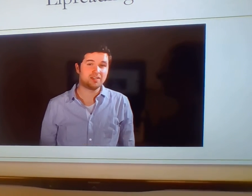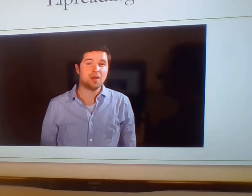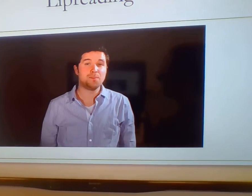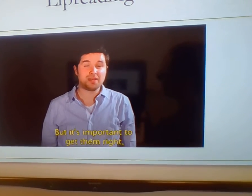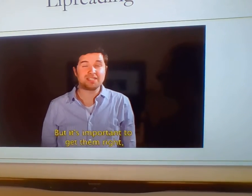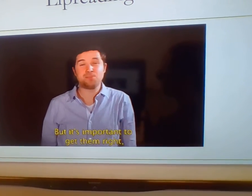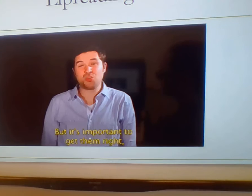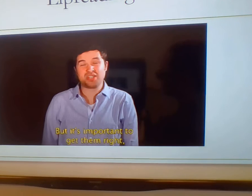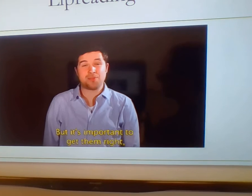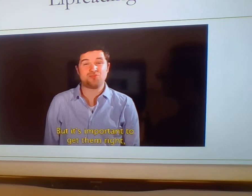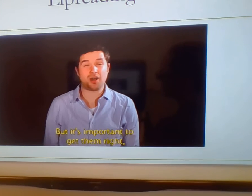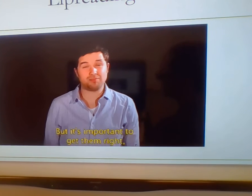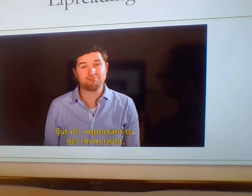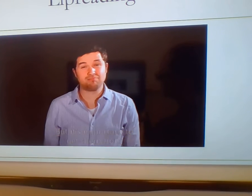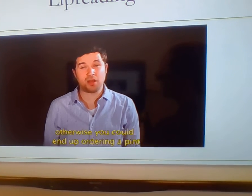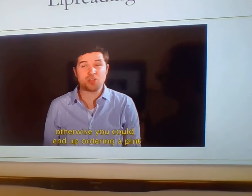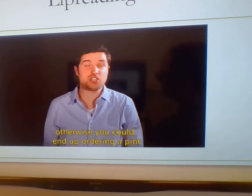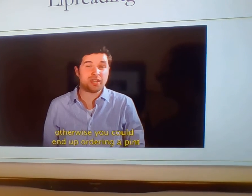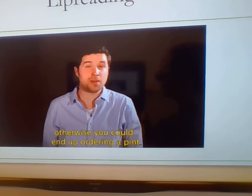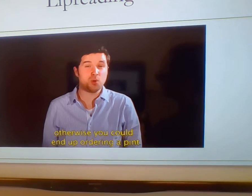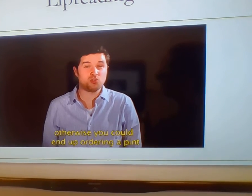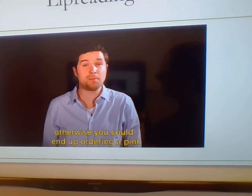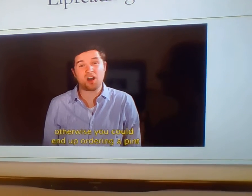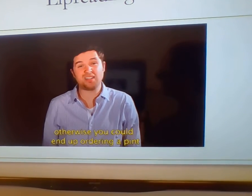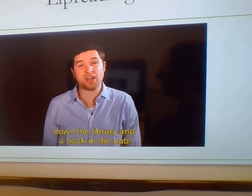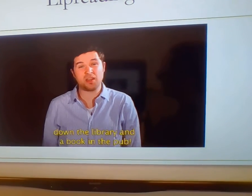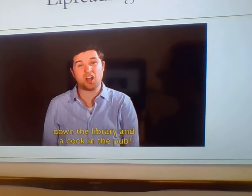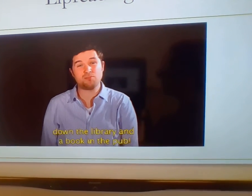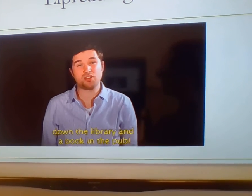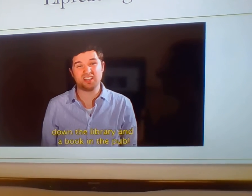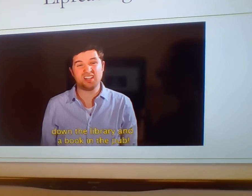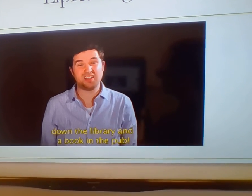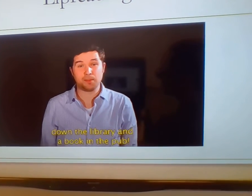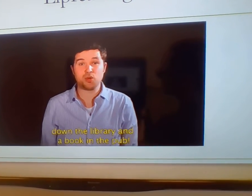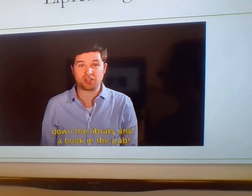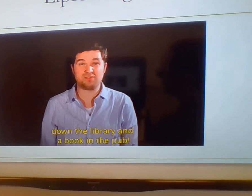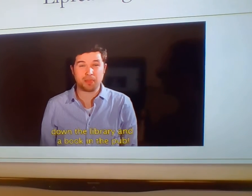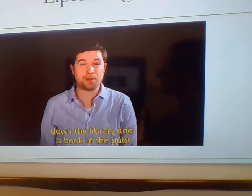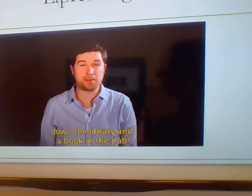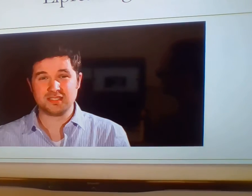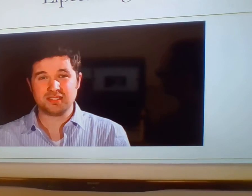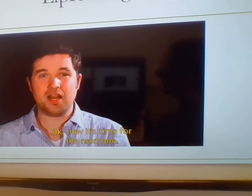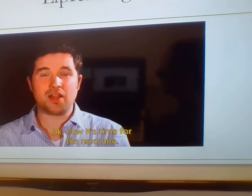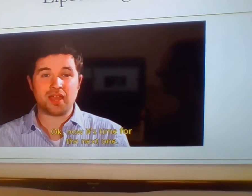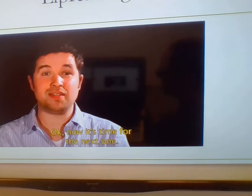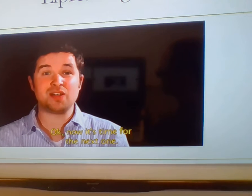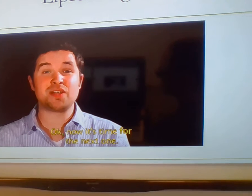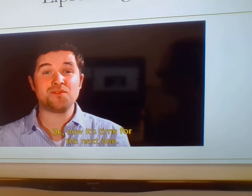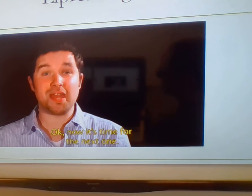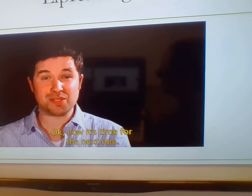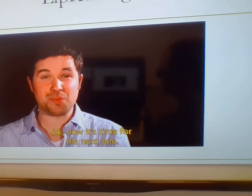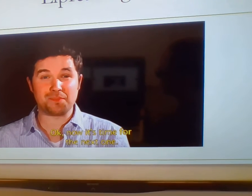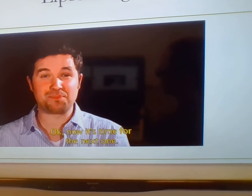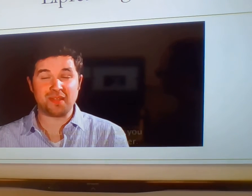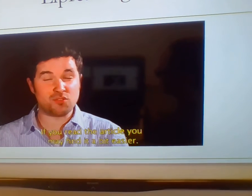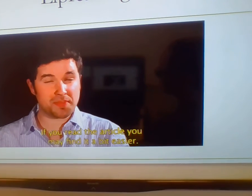But it's important to get them right. Otherwise, you could end up ordering a pint down the library and a book in the pub. Okay, now it's time for the next one. If you read the